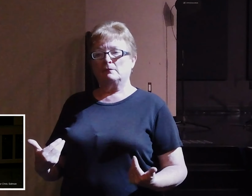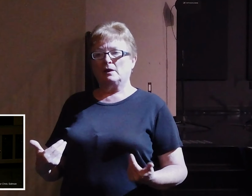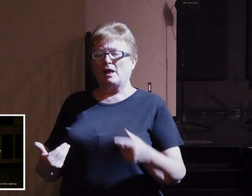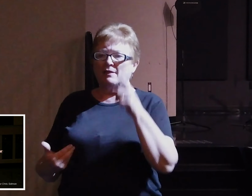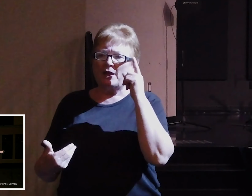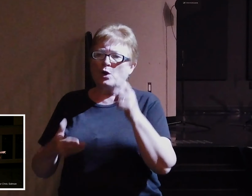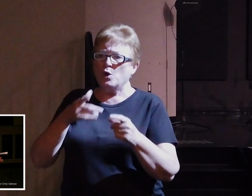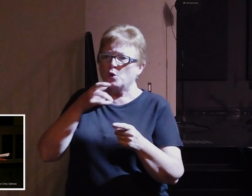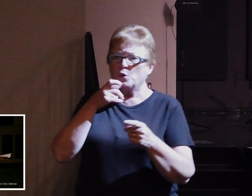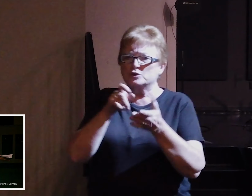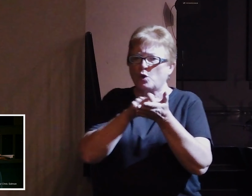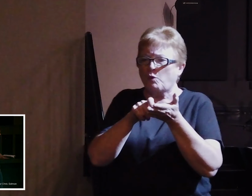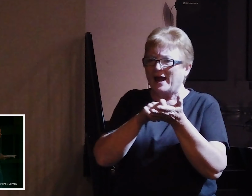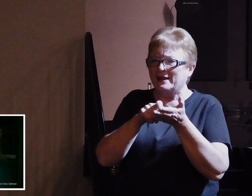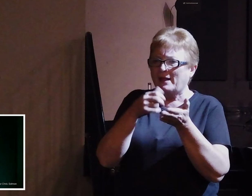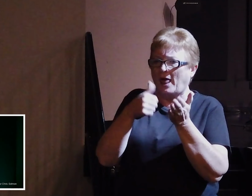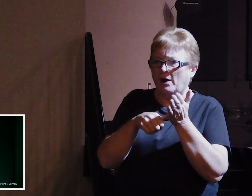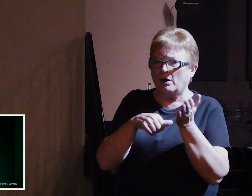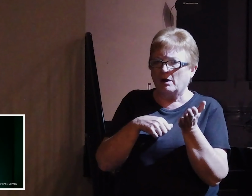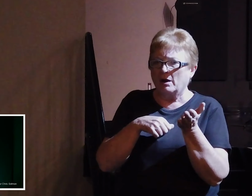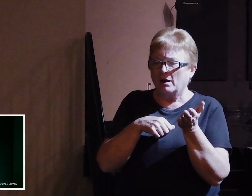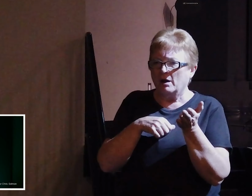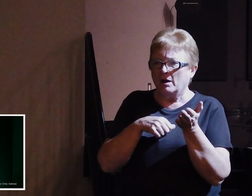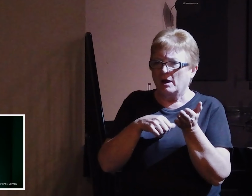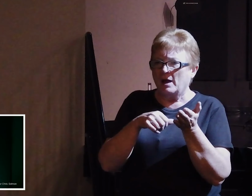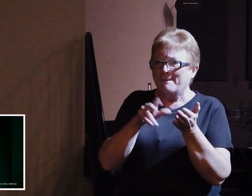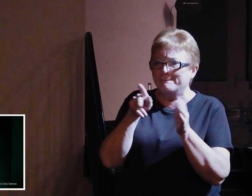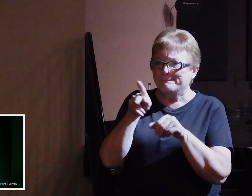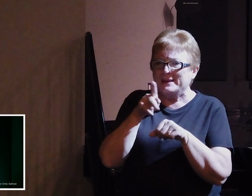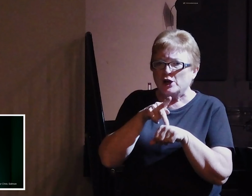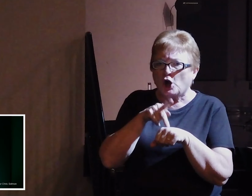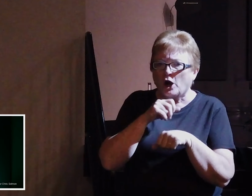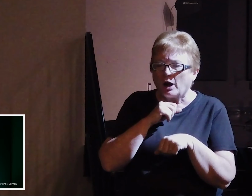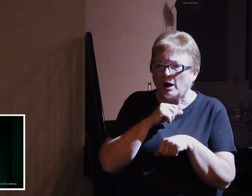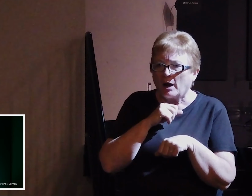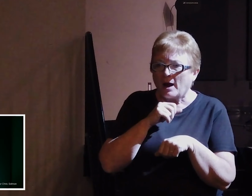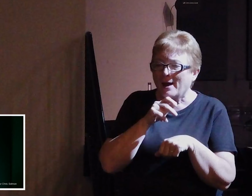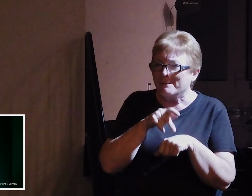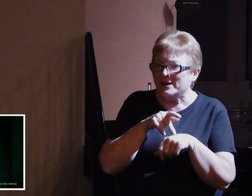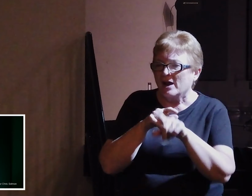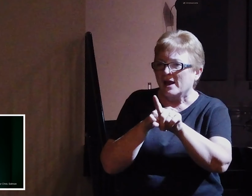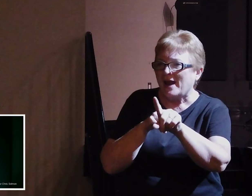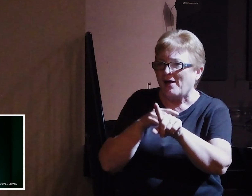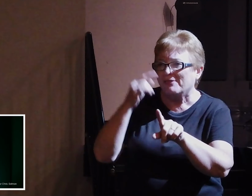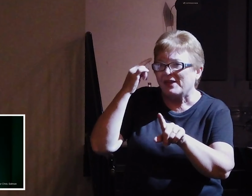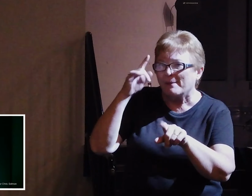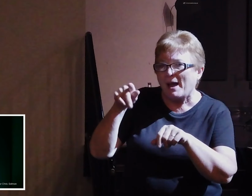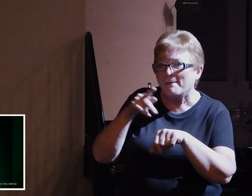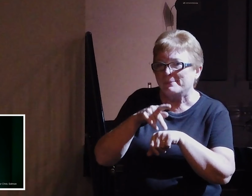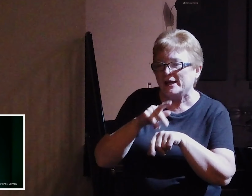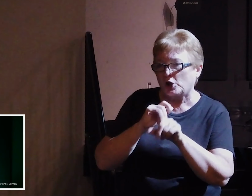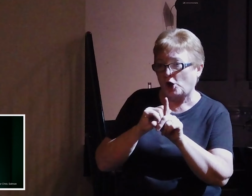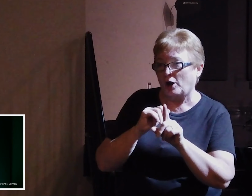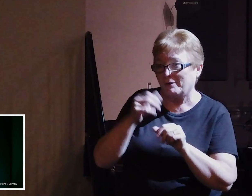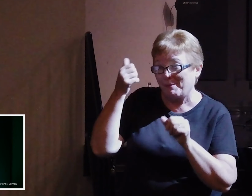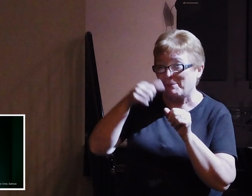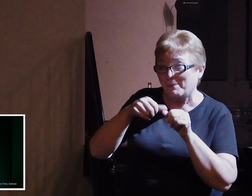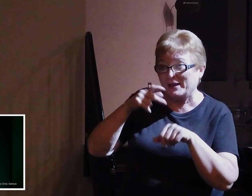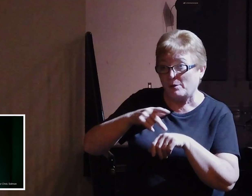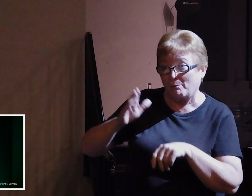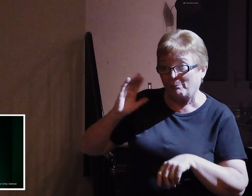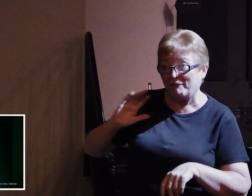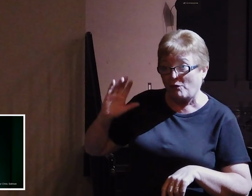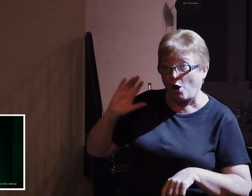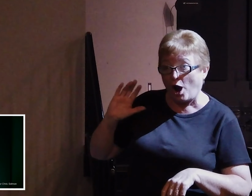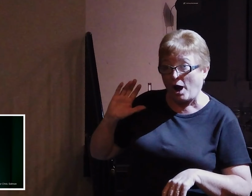this letter to the believers. It's Peter. Can you think of any specific time in Peter's life when he might've